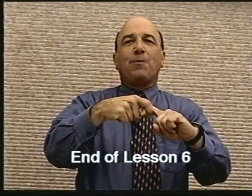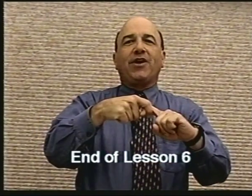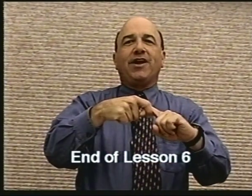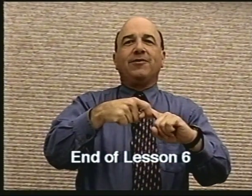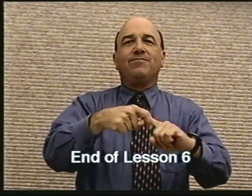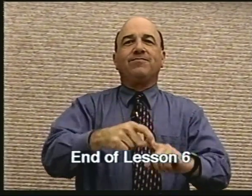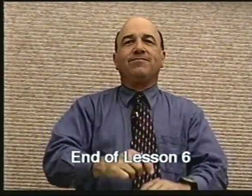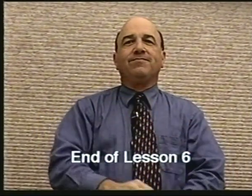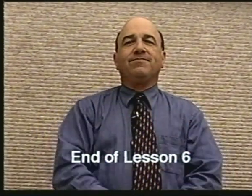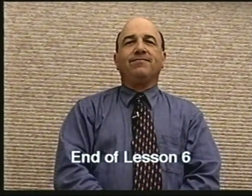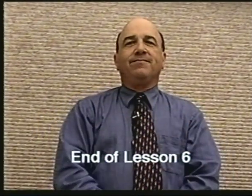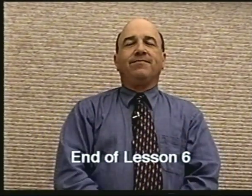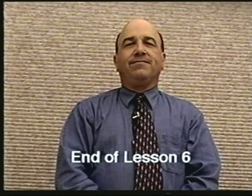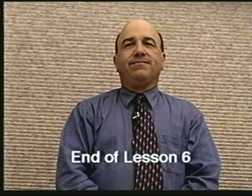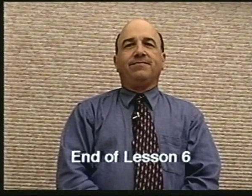break.